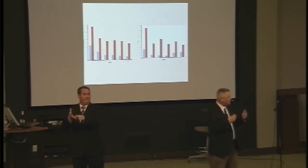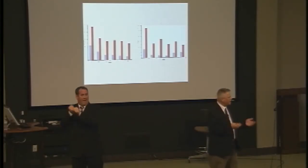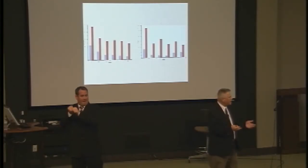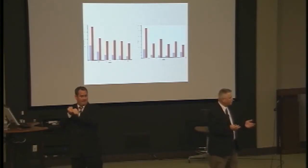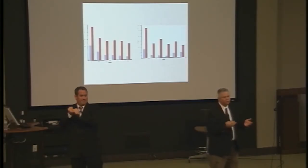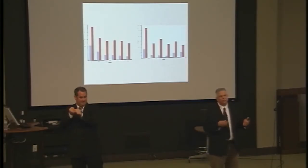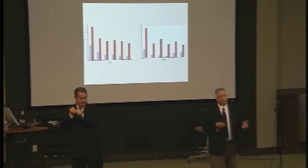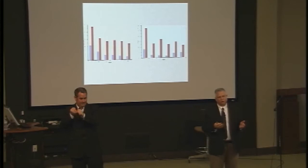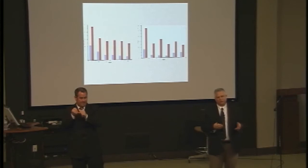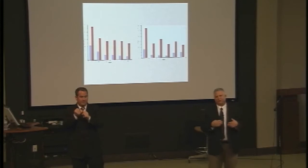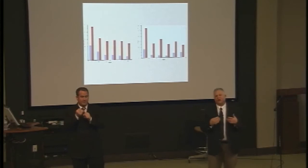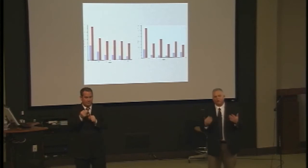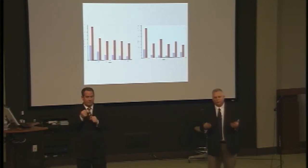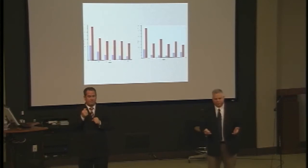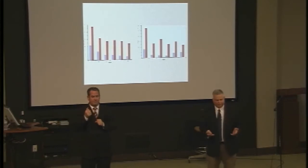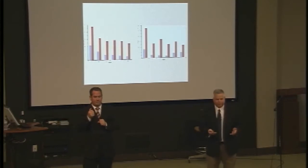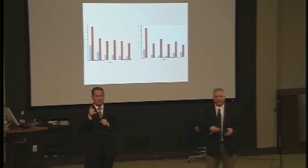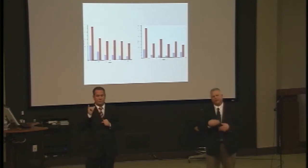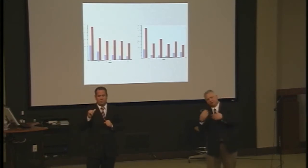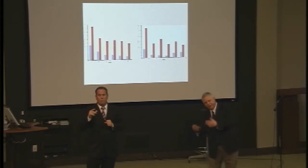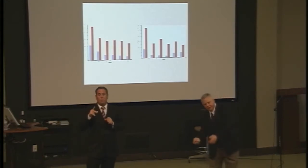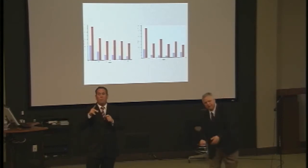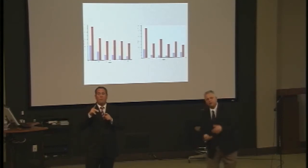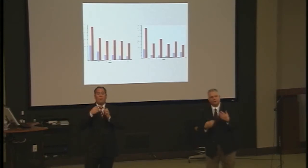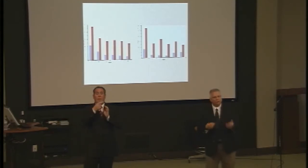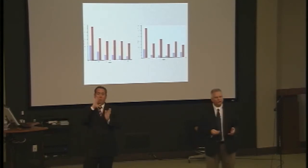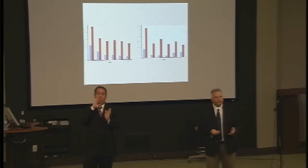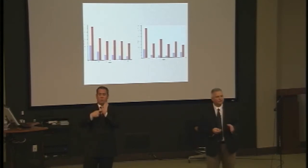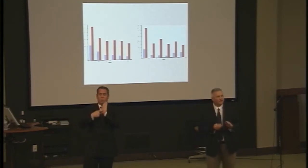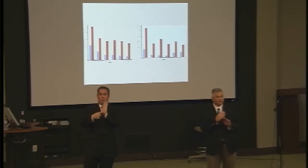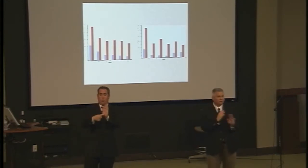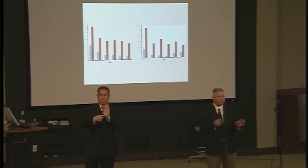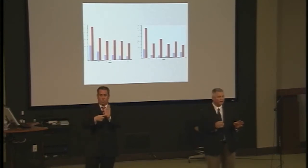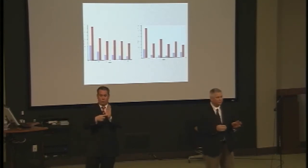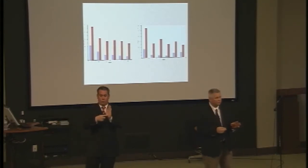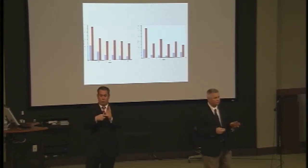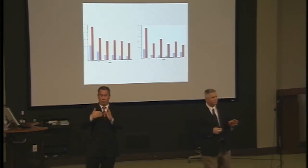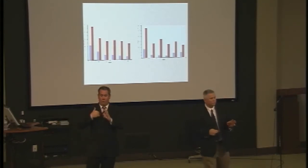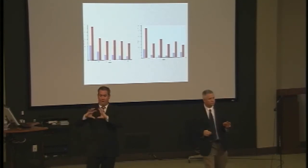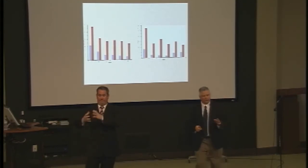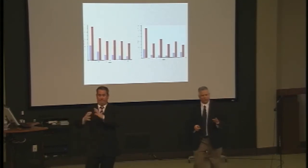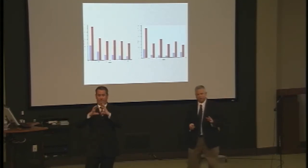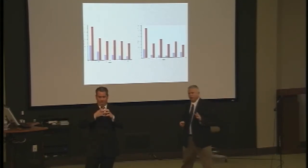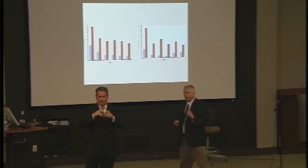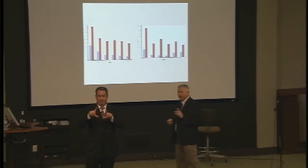shows the same for both groups. It's an ordinal interaction, a little bit more for the dyslexics, but the same